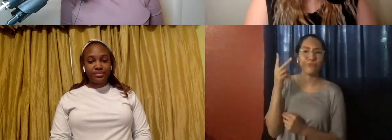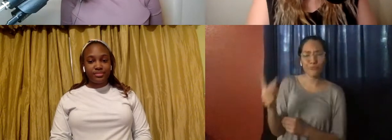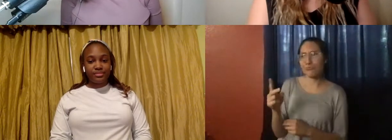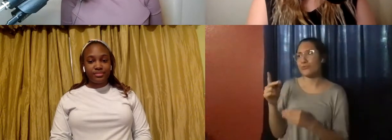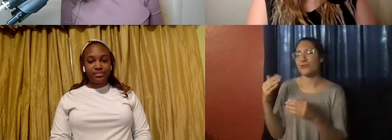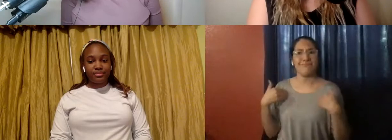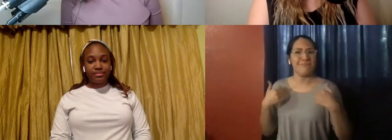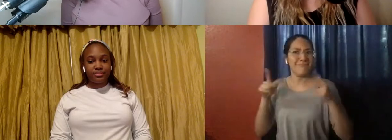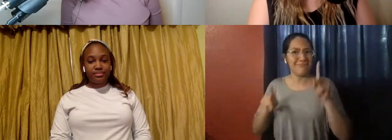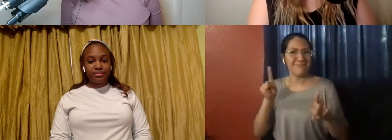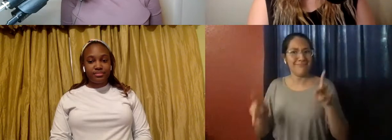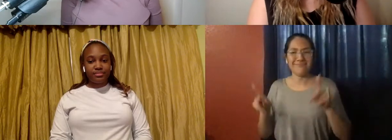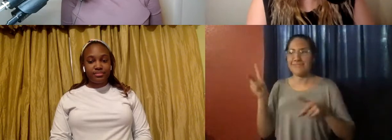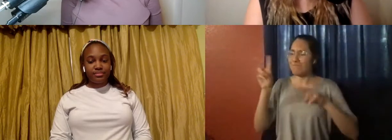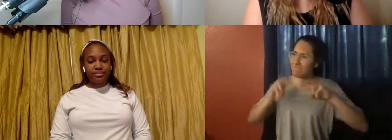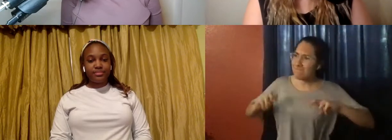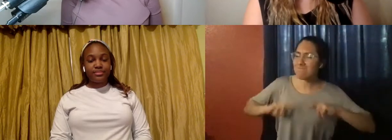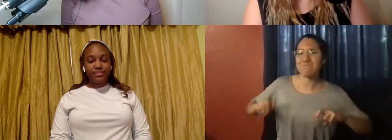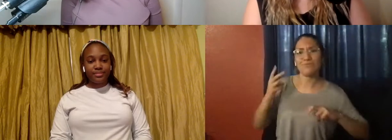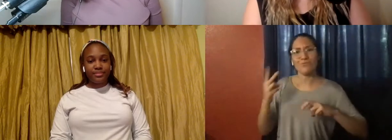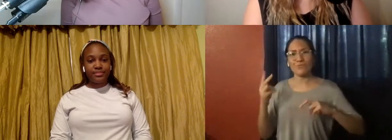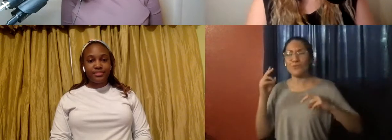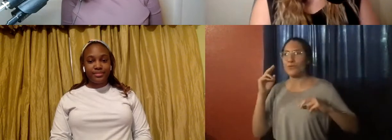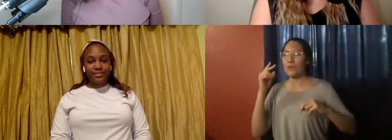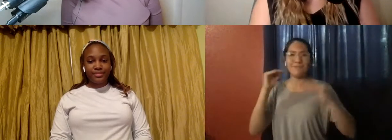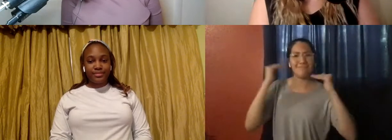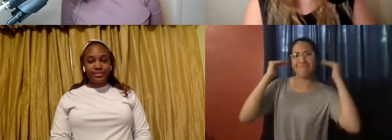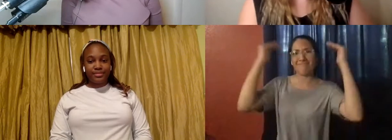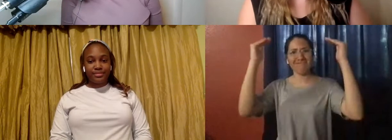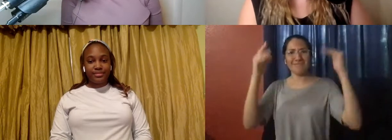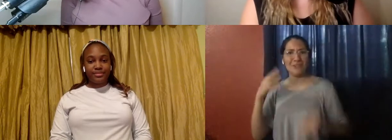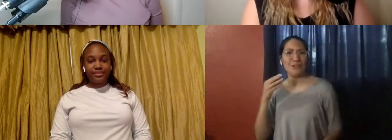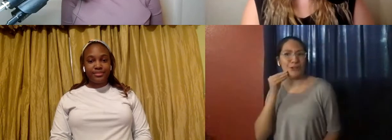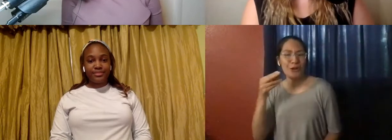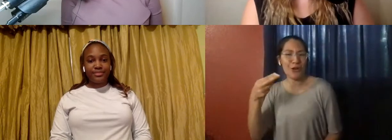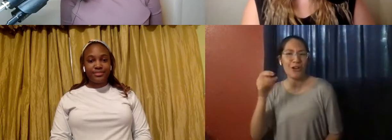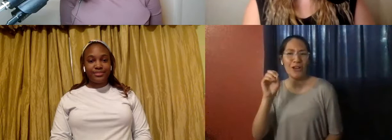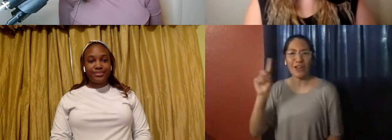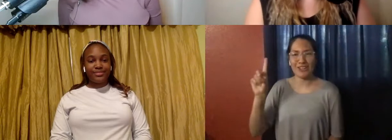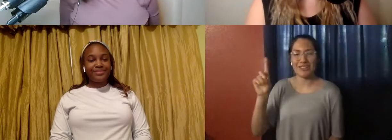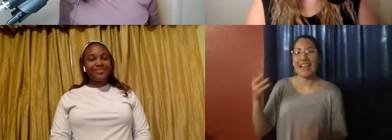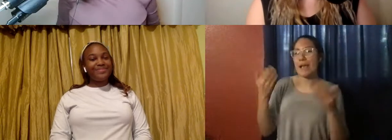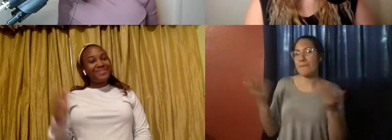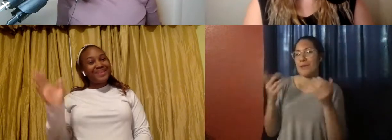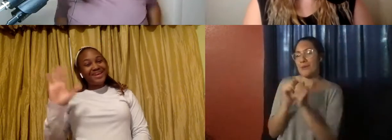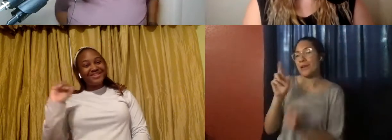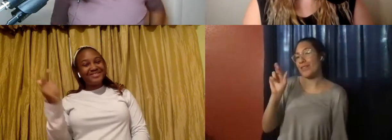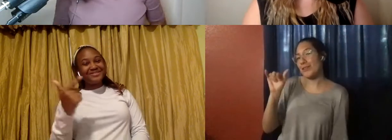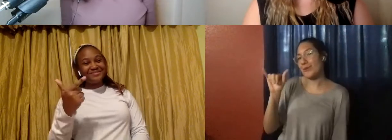is Morgan, and I'm here with my best friend and co-host, Ryann. Hello,